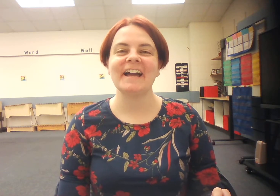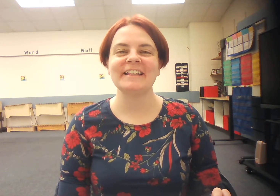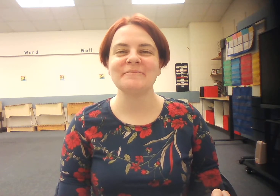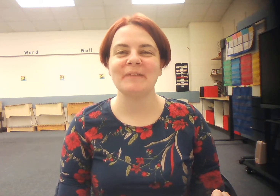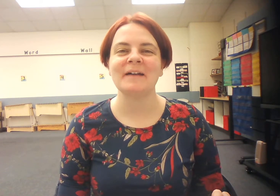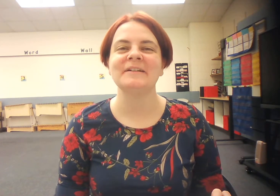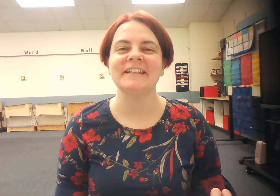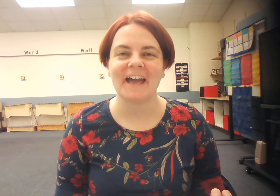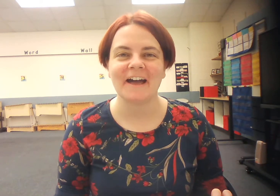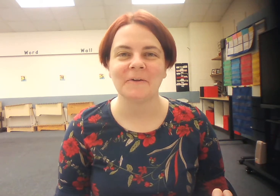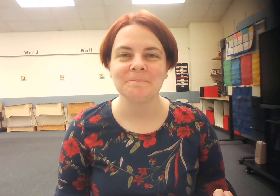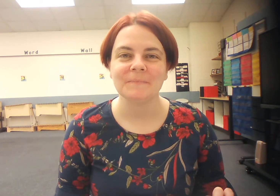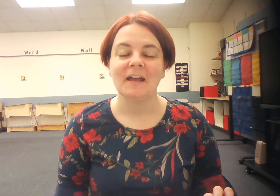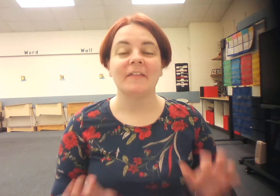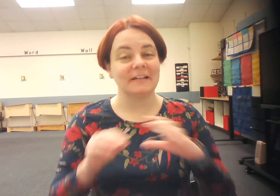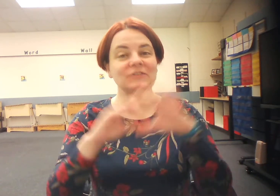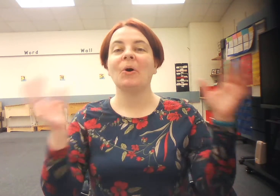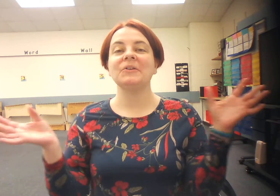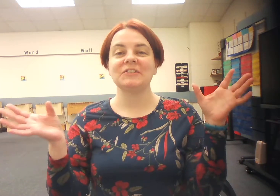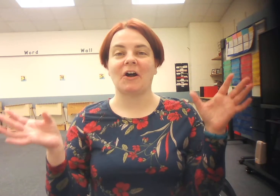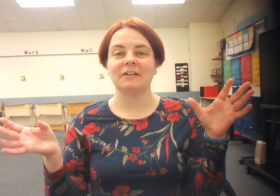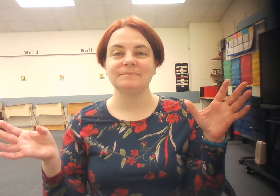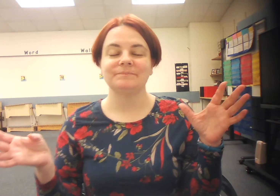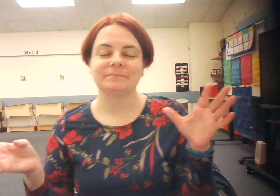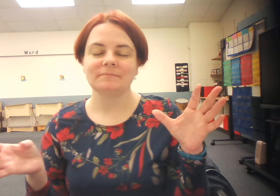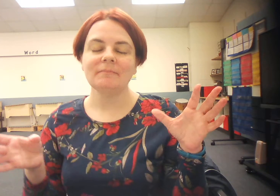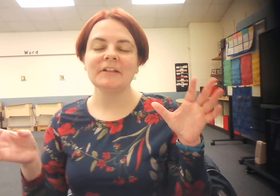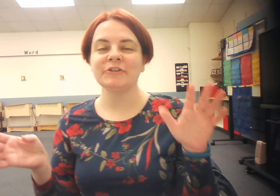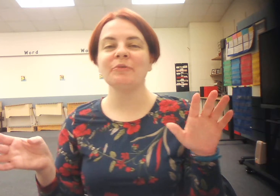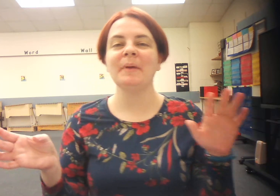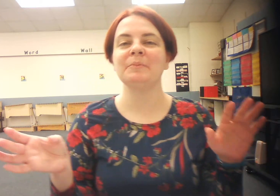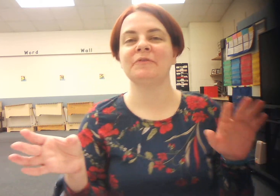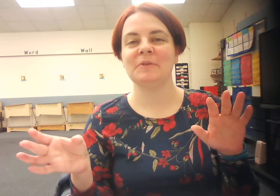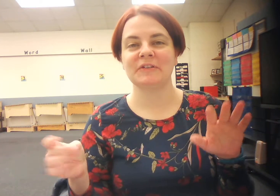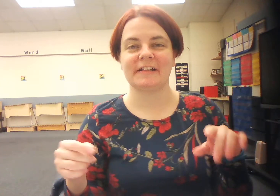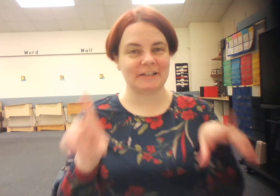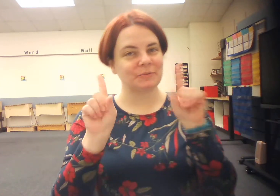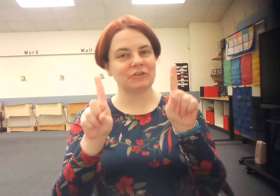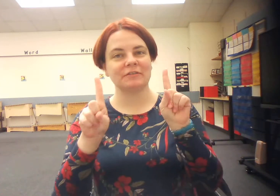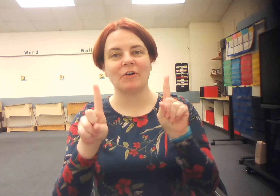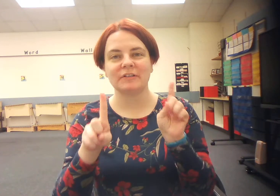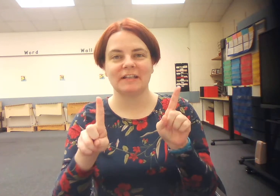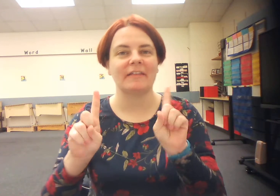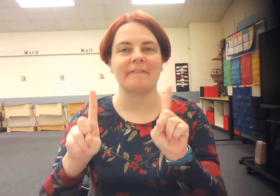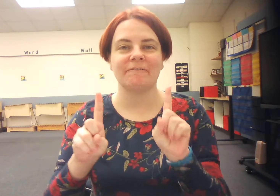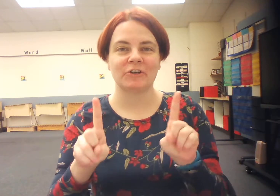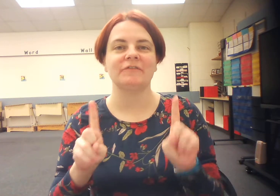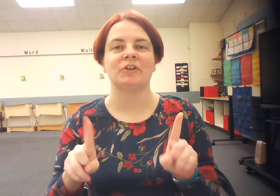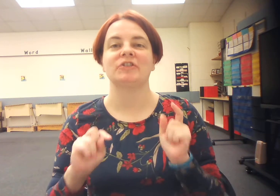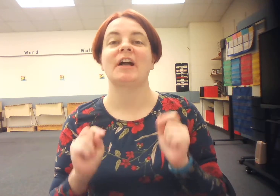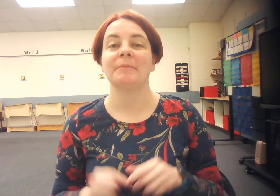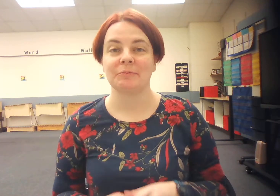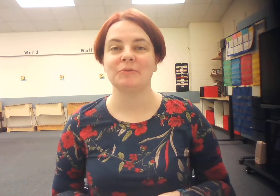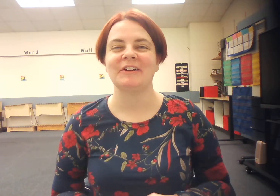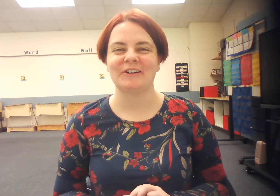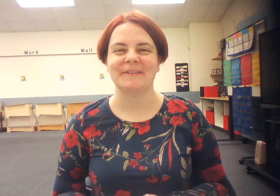Alabama Gal. that's the whole song so remember for music class we're just focusing on that first verse come through in a hurry